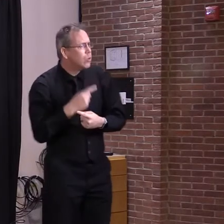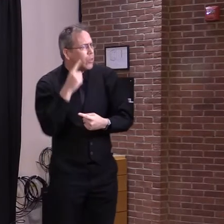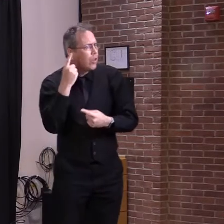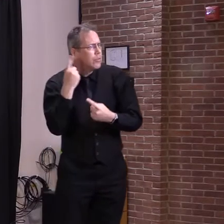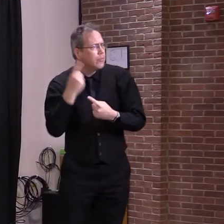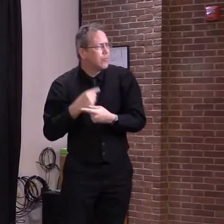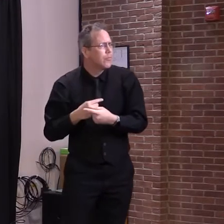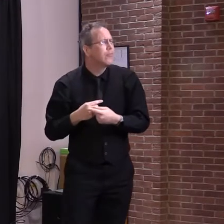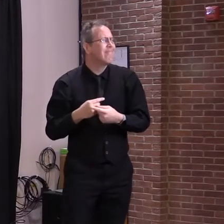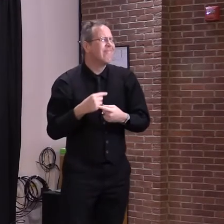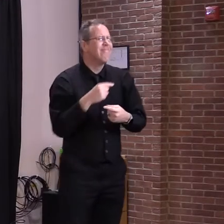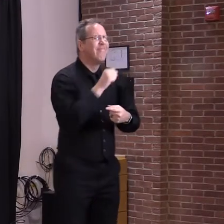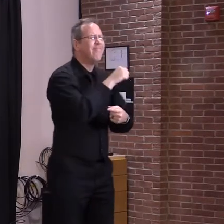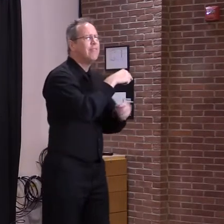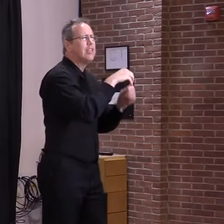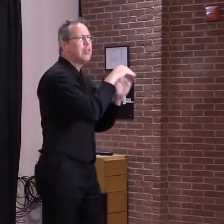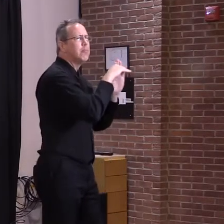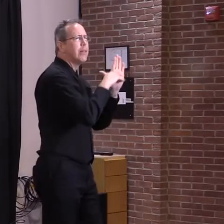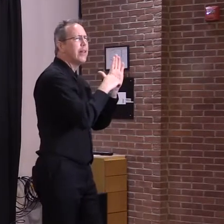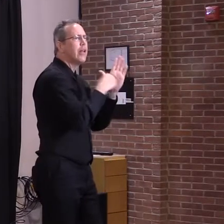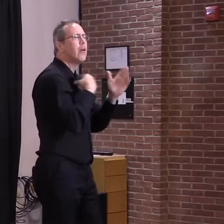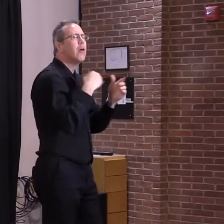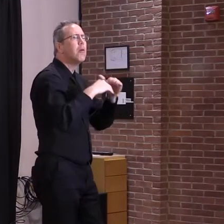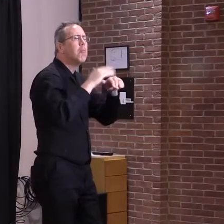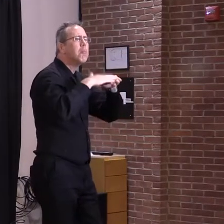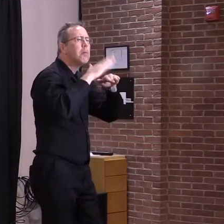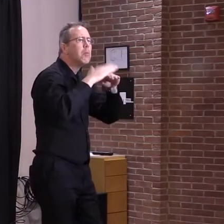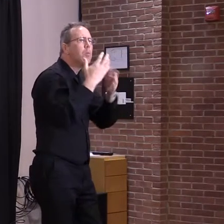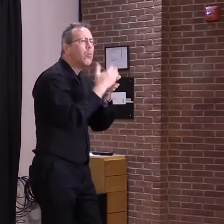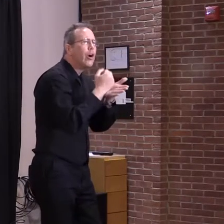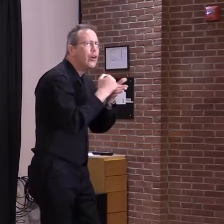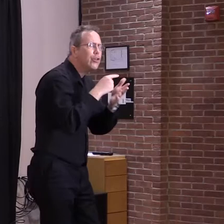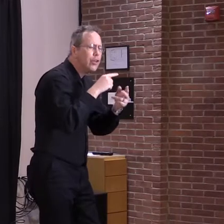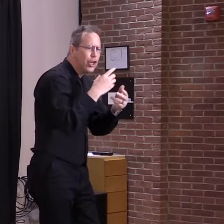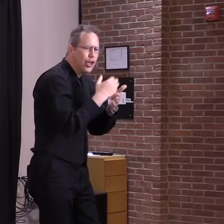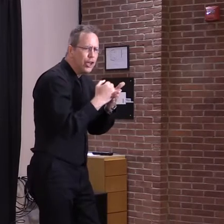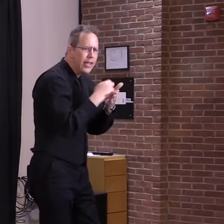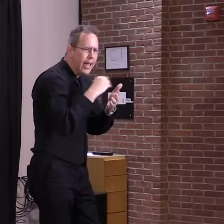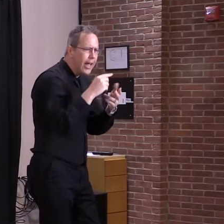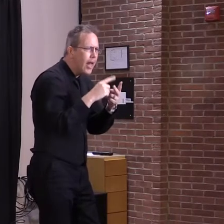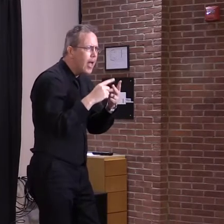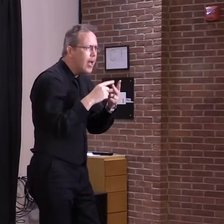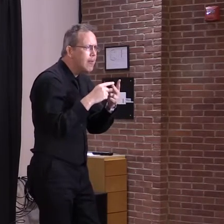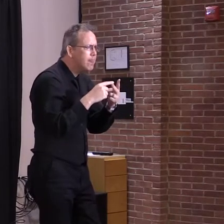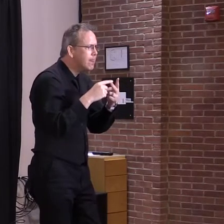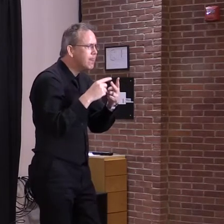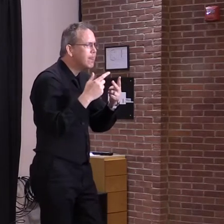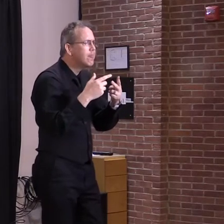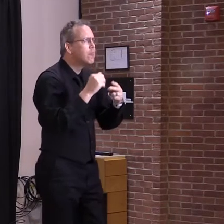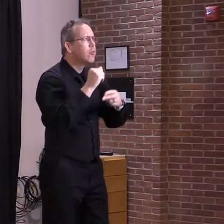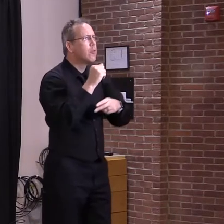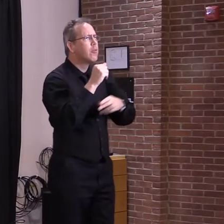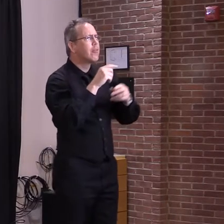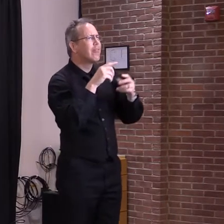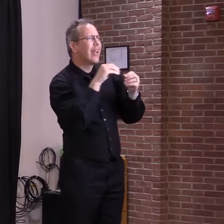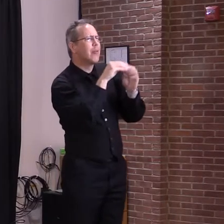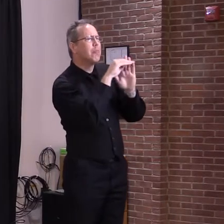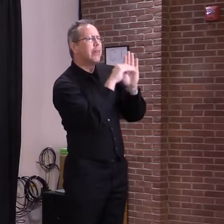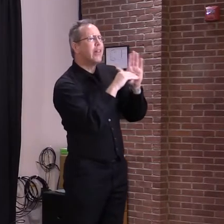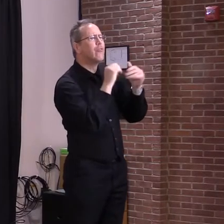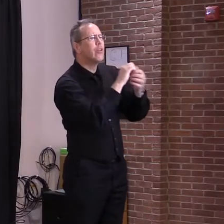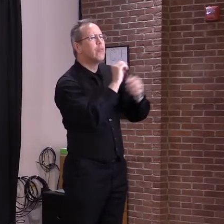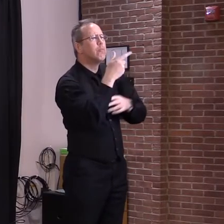bill, like the minimum wage. I think that was one area. There's some other areas within that bill that are